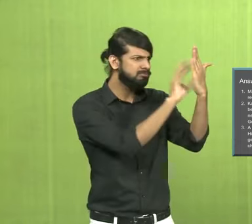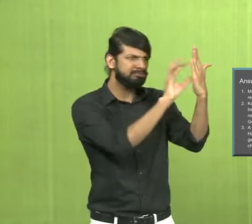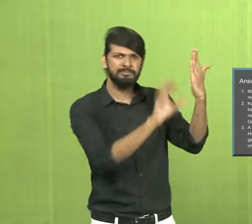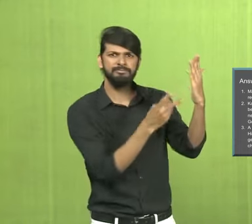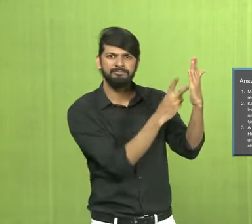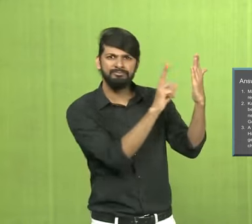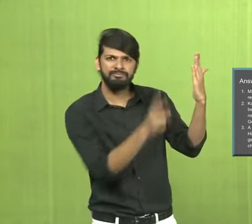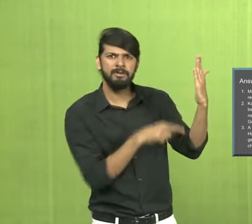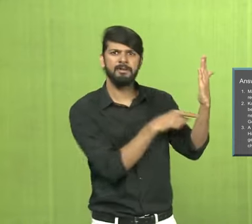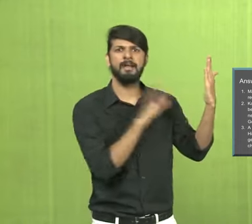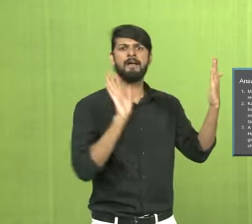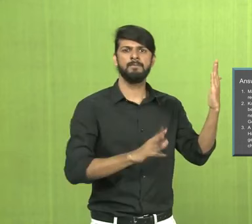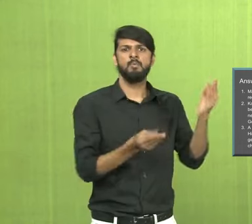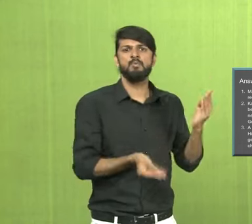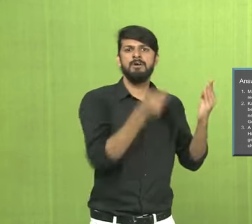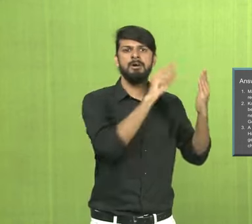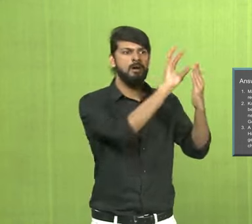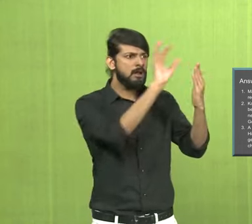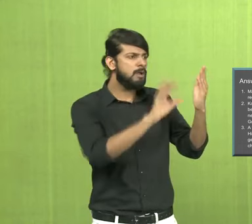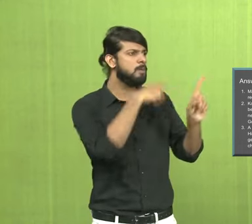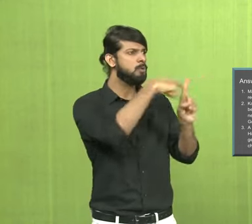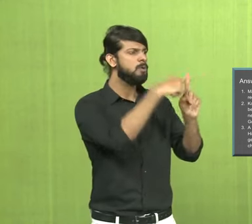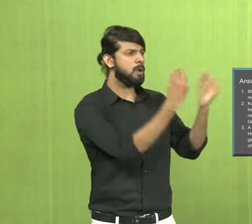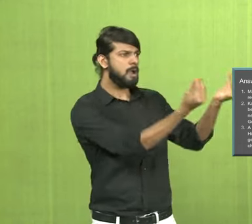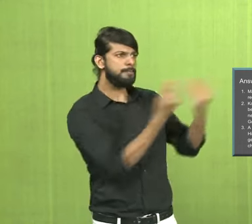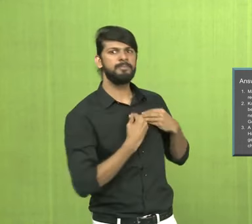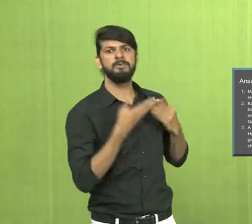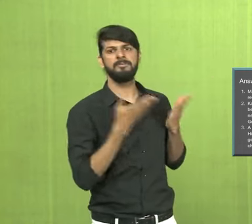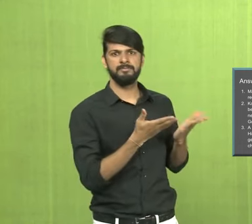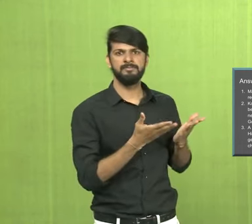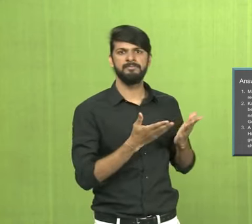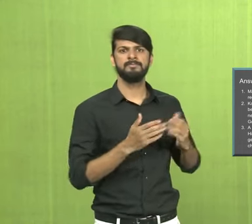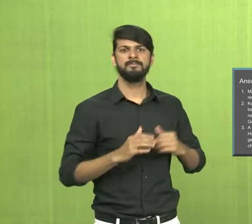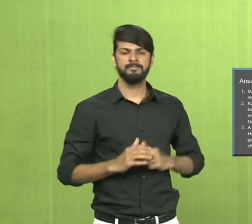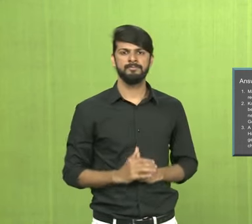auspicious symbols and motifs are also drawn.